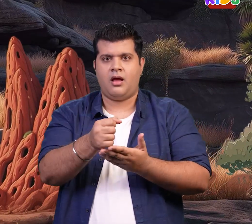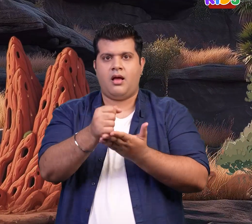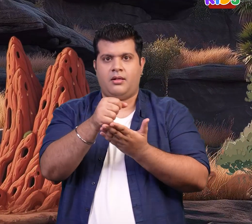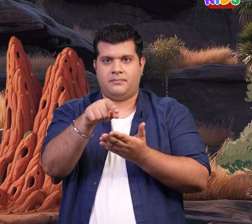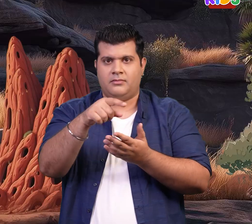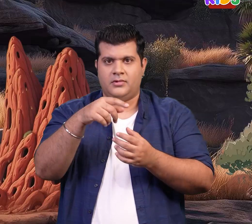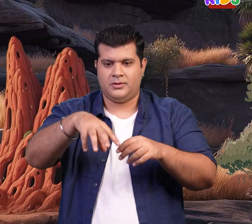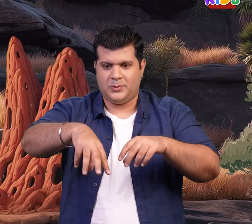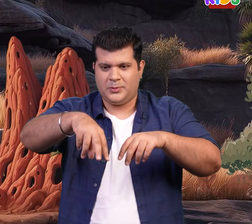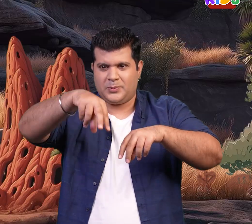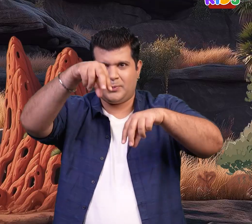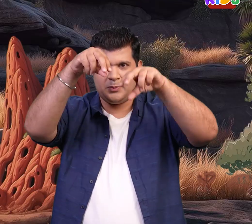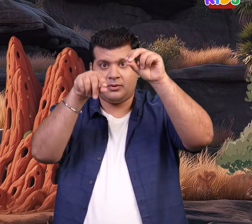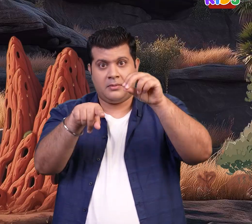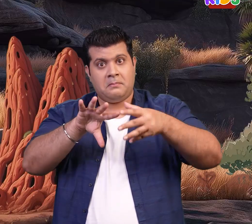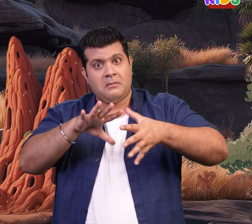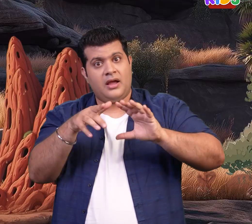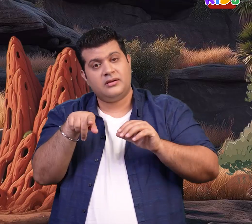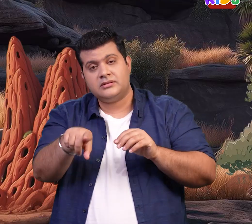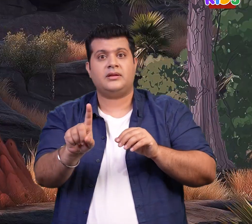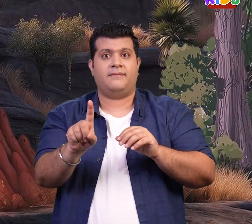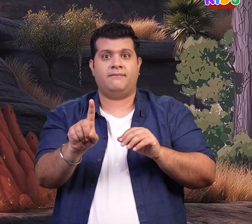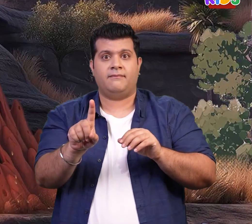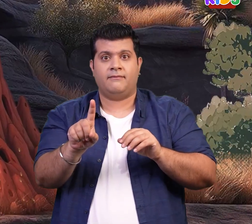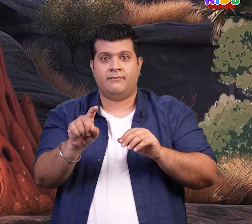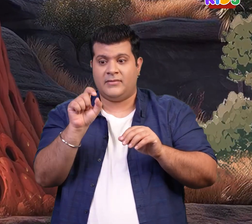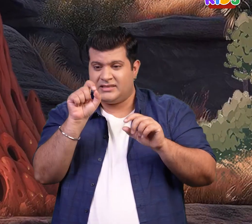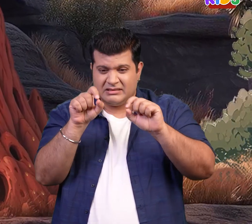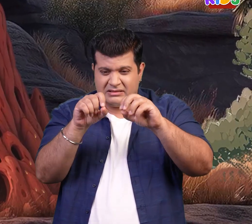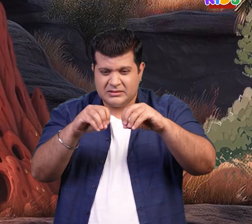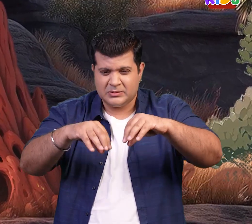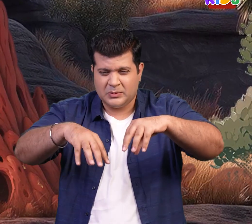They have created this castle all by themselves.